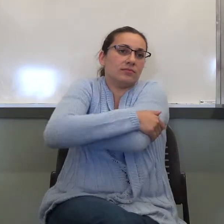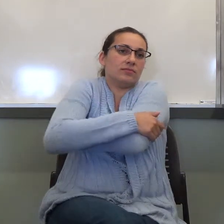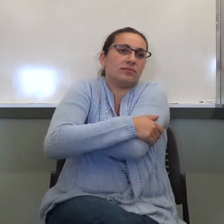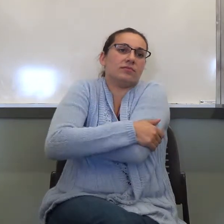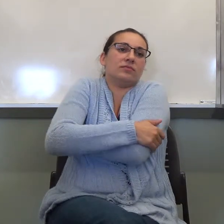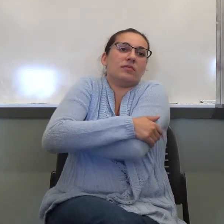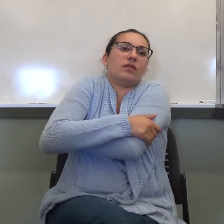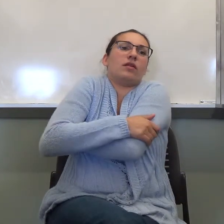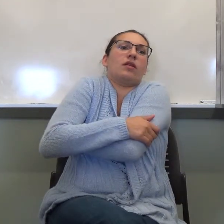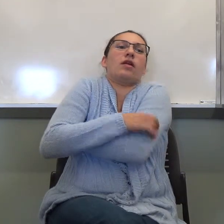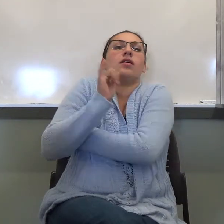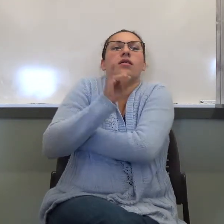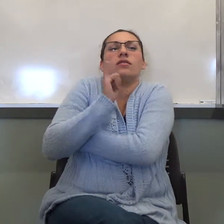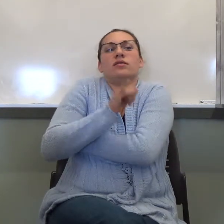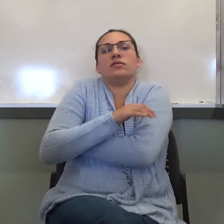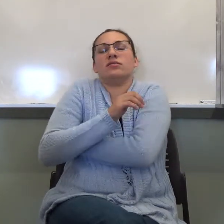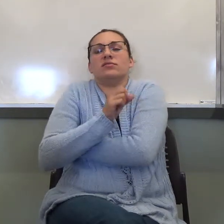8.7, and